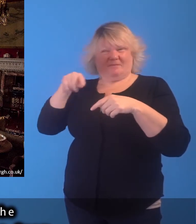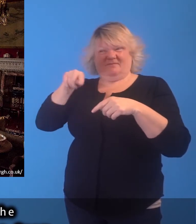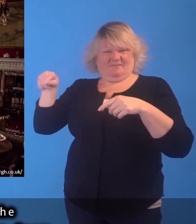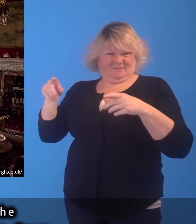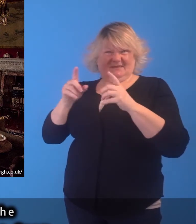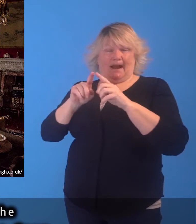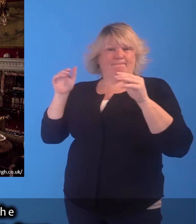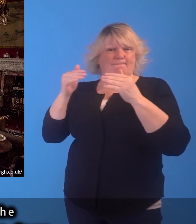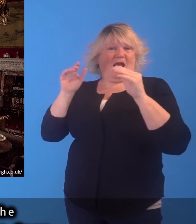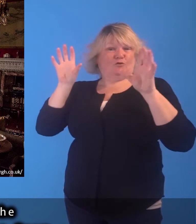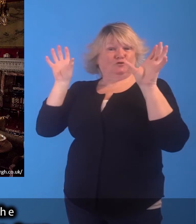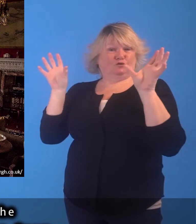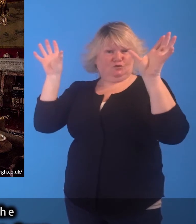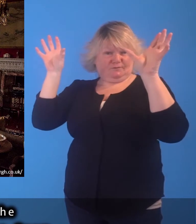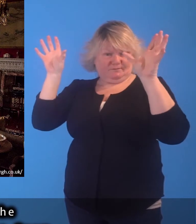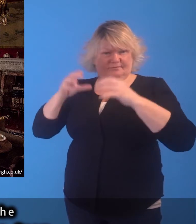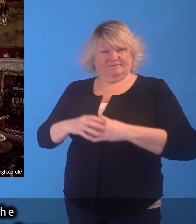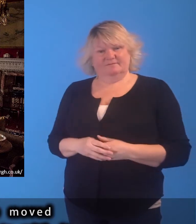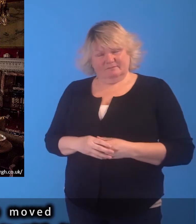furnishings.